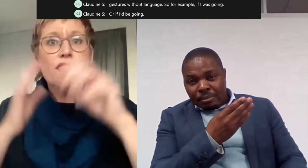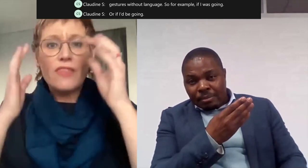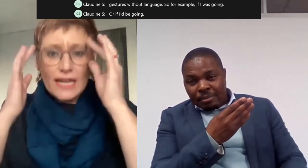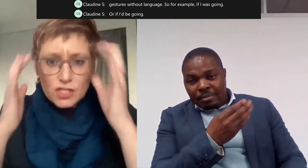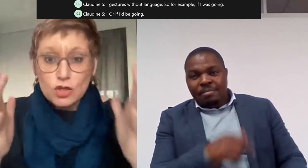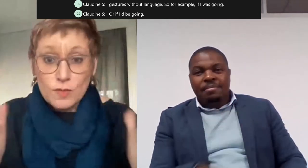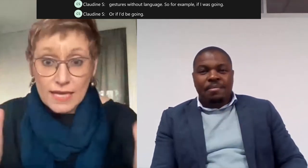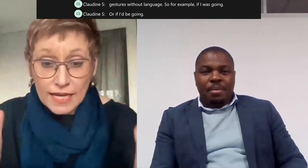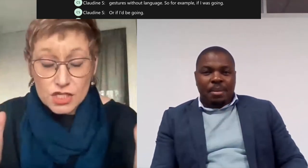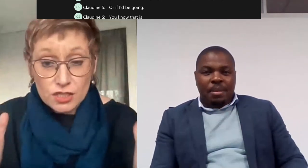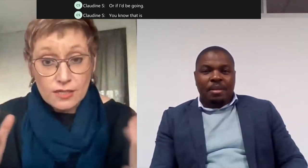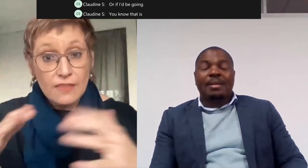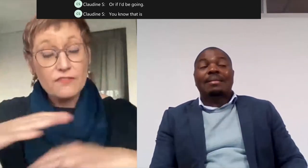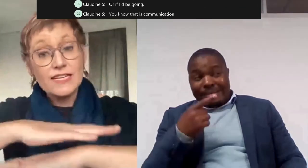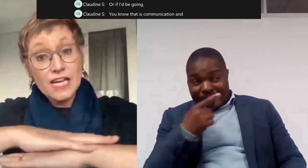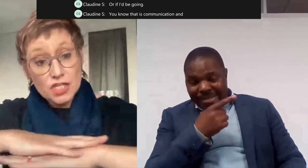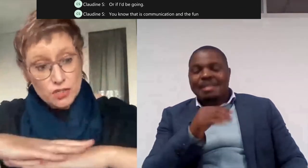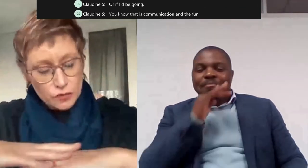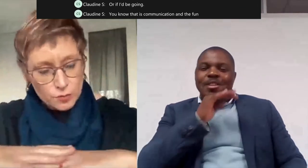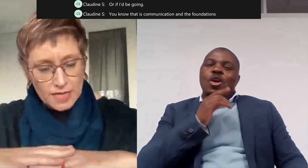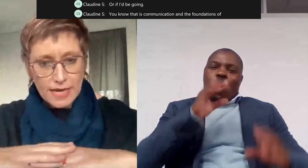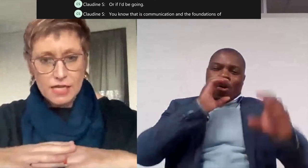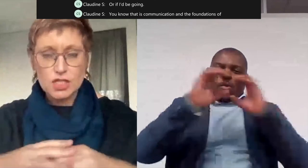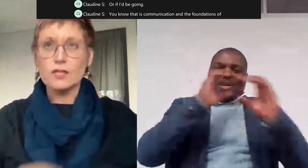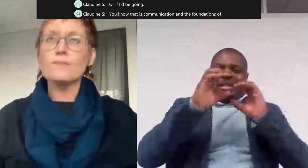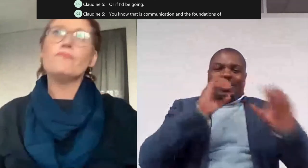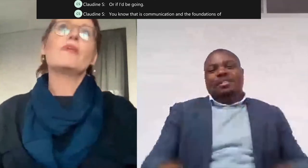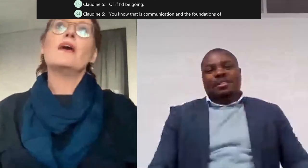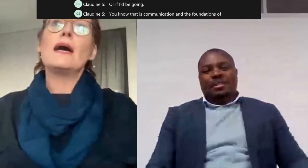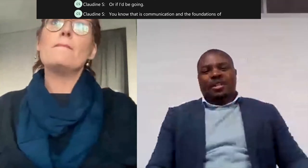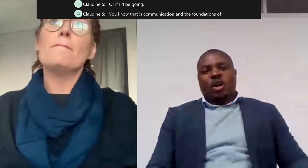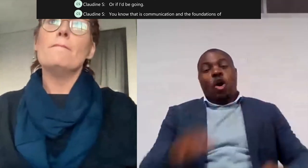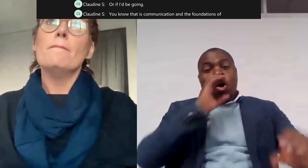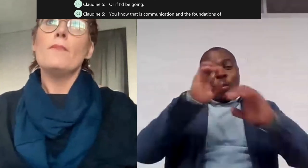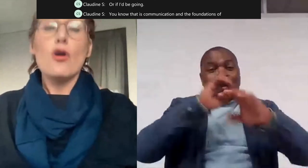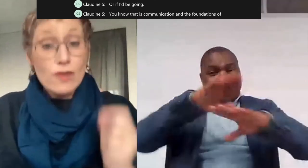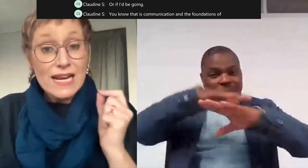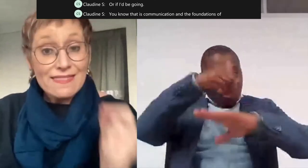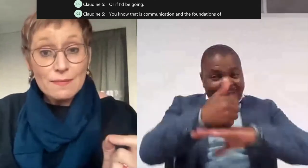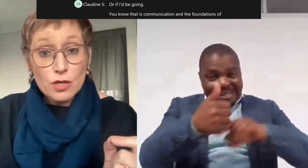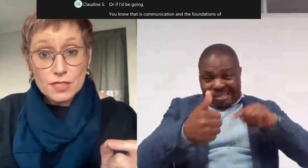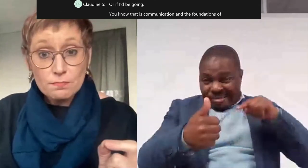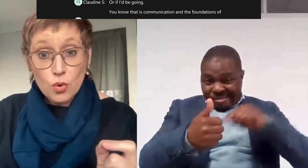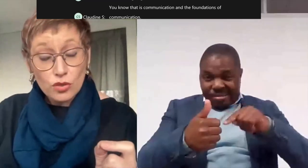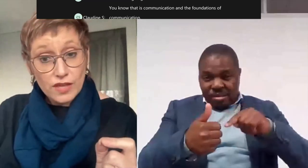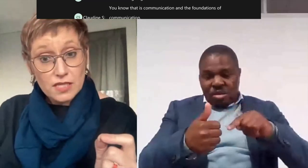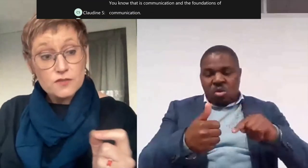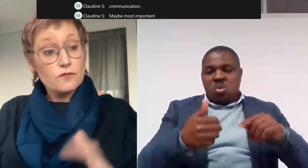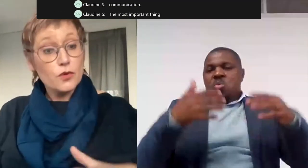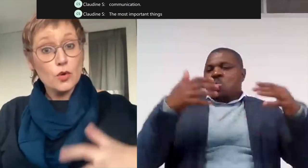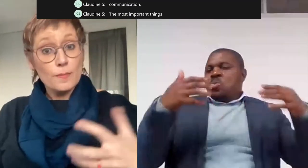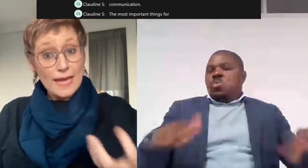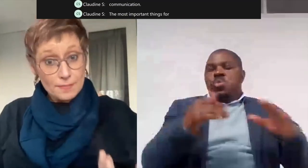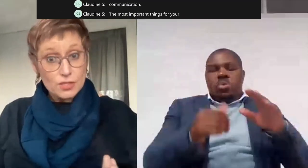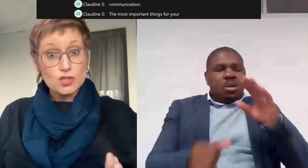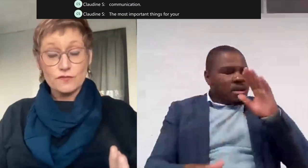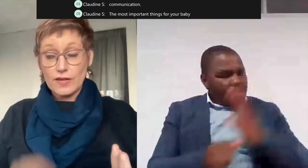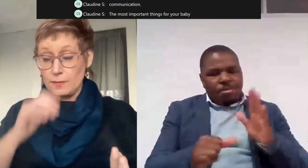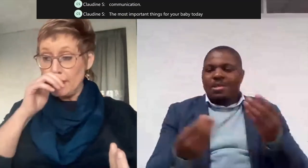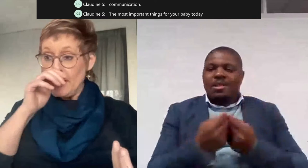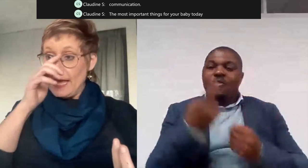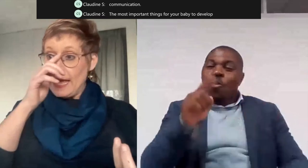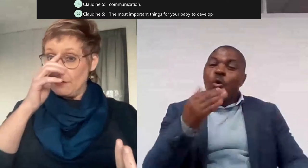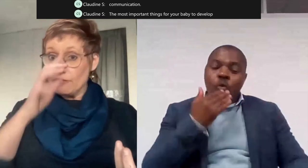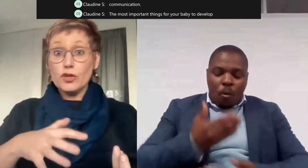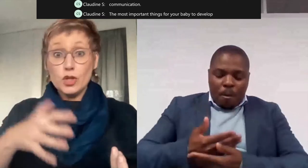you know, that is communication. And the foundations of communication are really the most important things for your baby